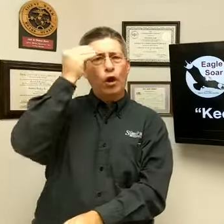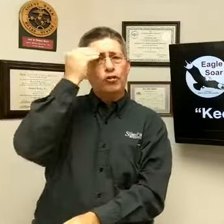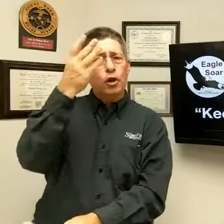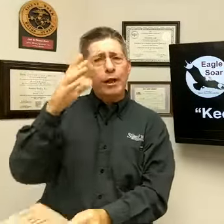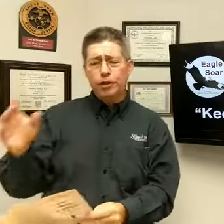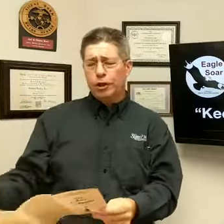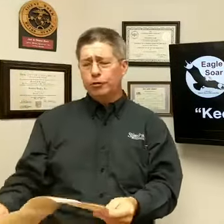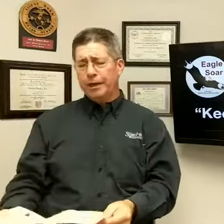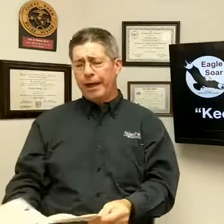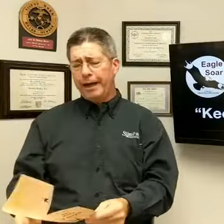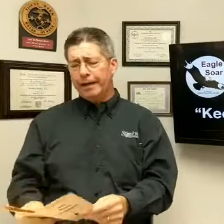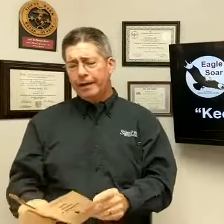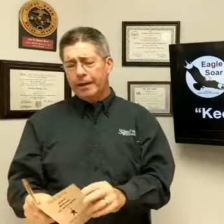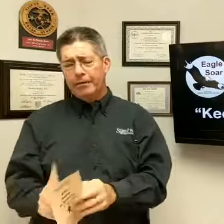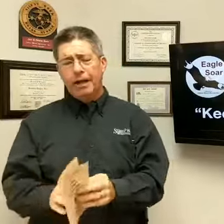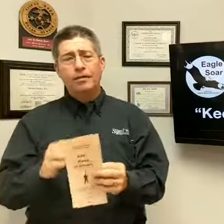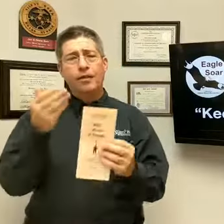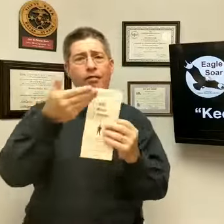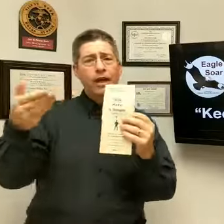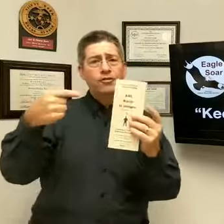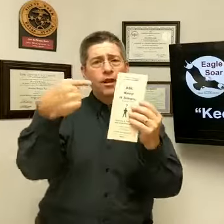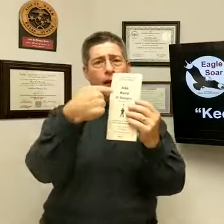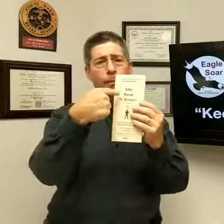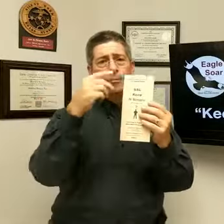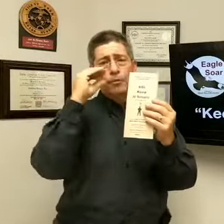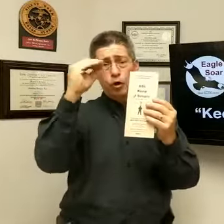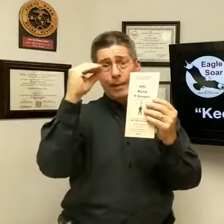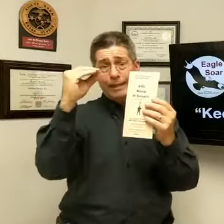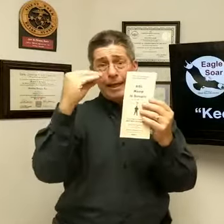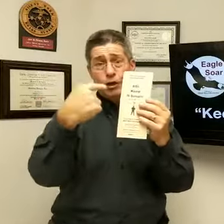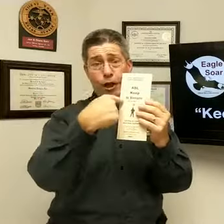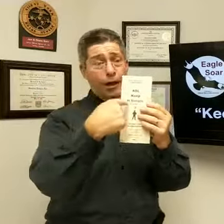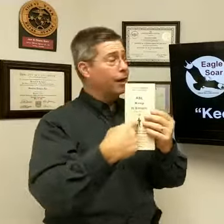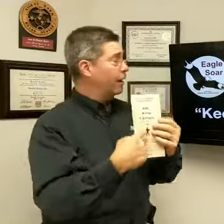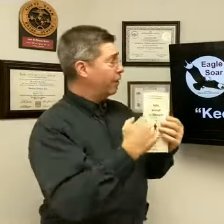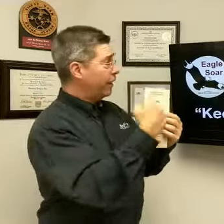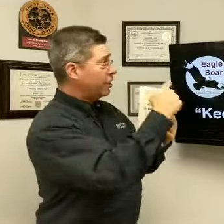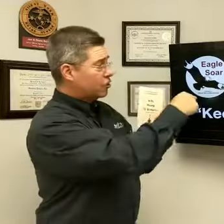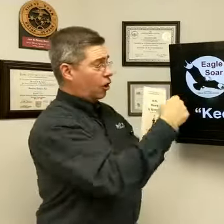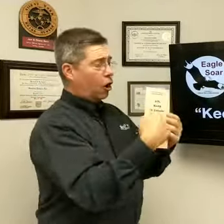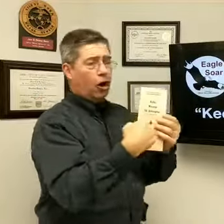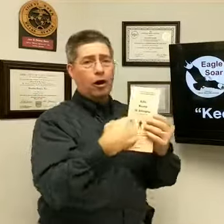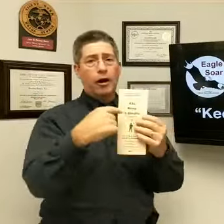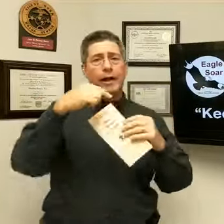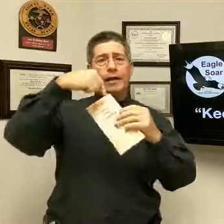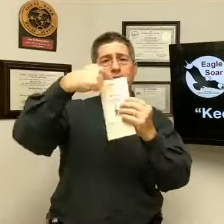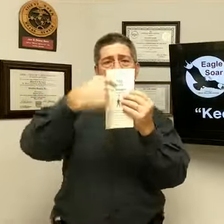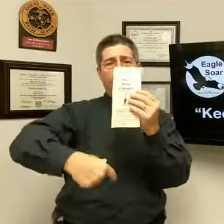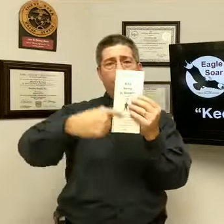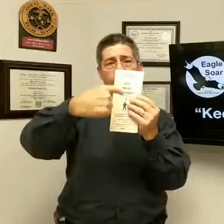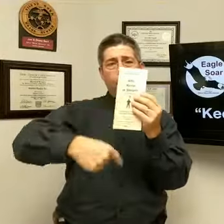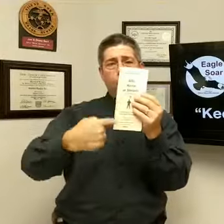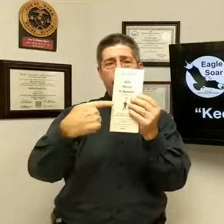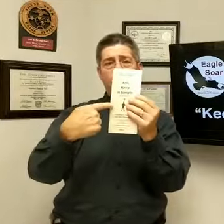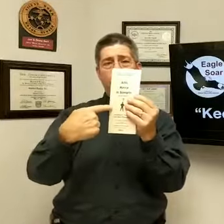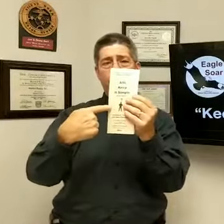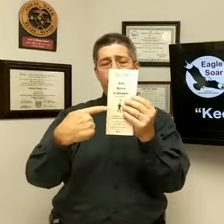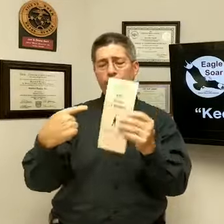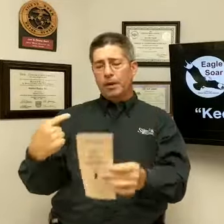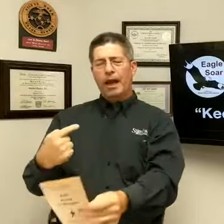also let you know tonight that the things that I'm going to be teaching, these are in this pamphlet right here. And